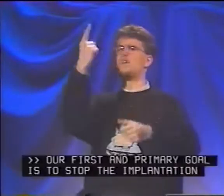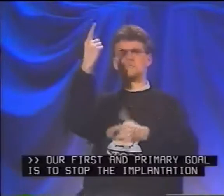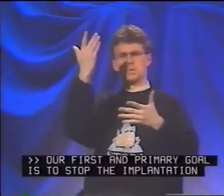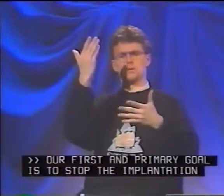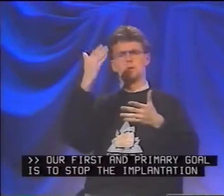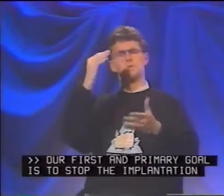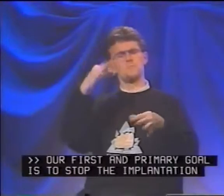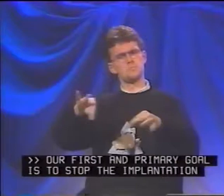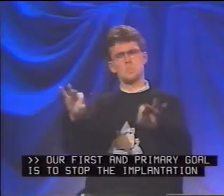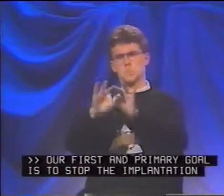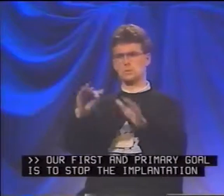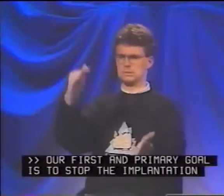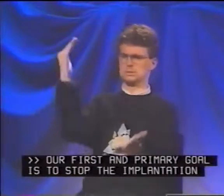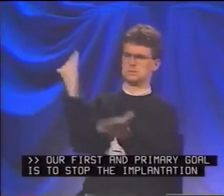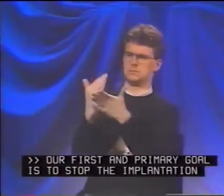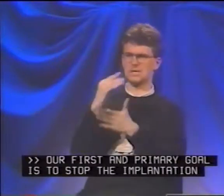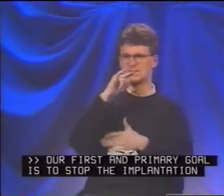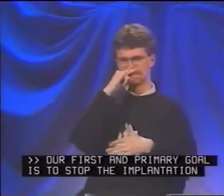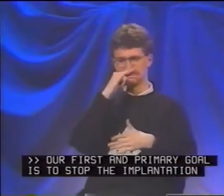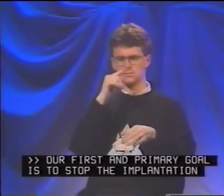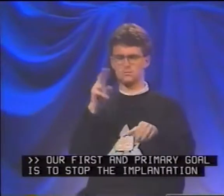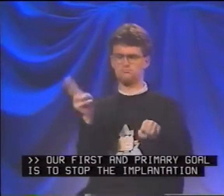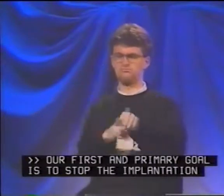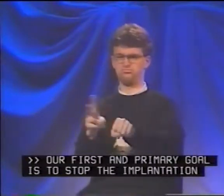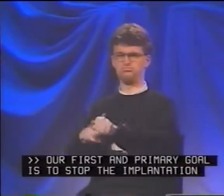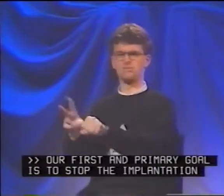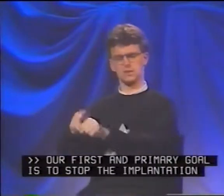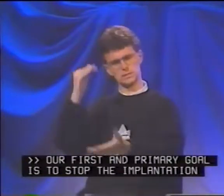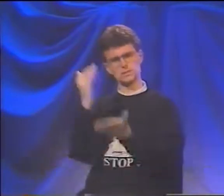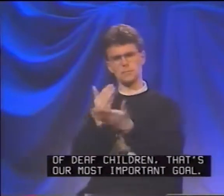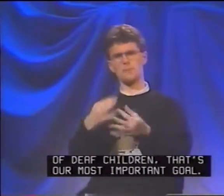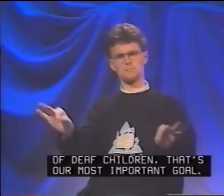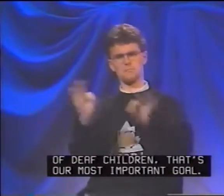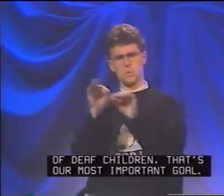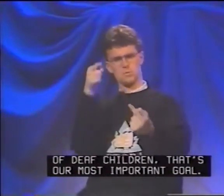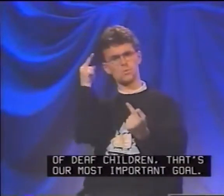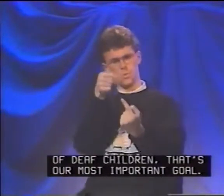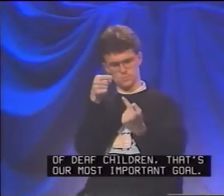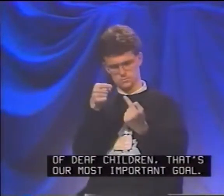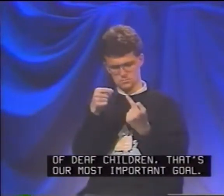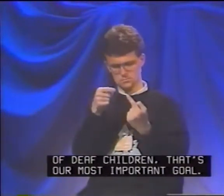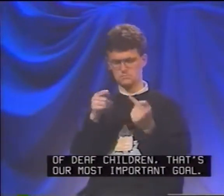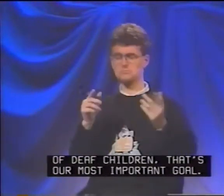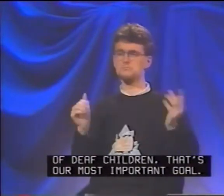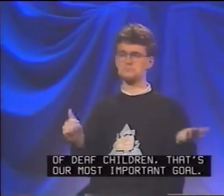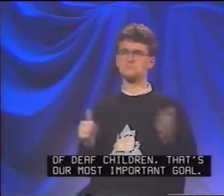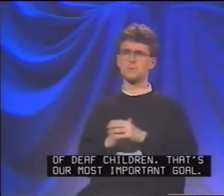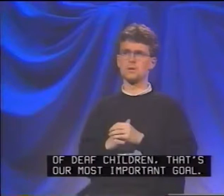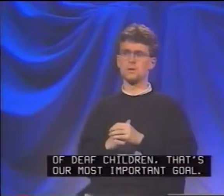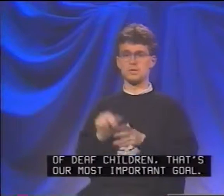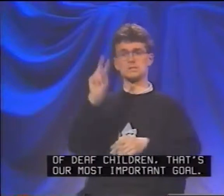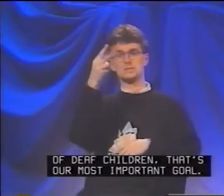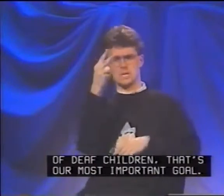Our first and primary goal is to stop the implantation of deaf children. That's our most important goal.